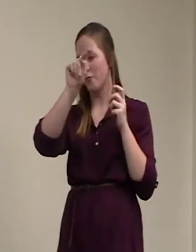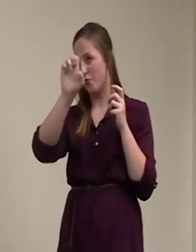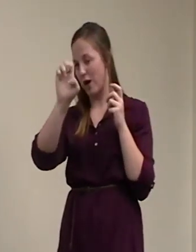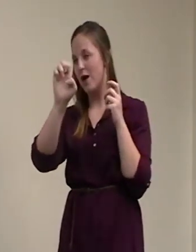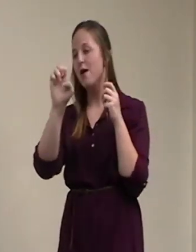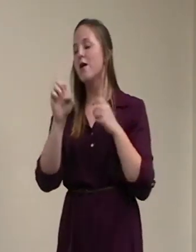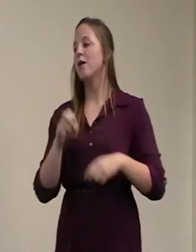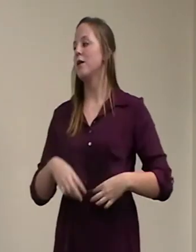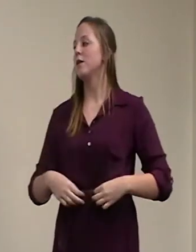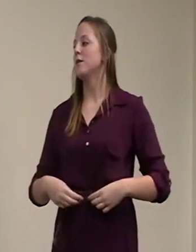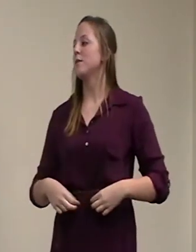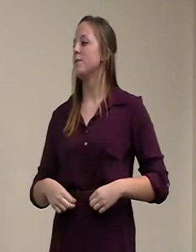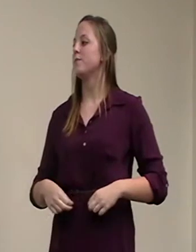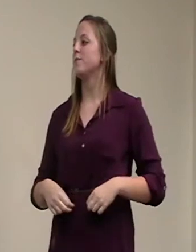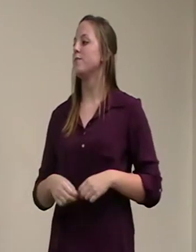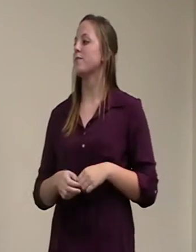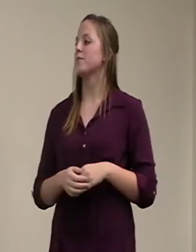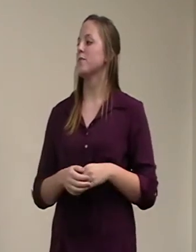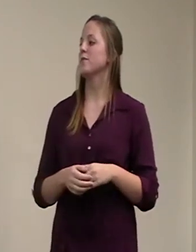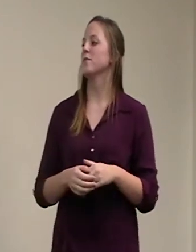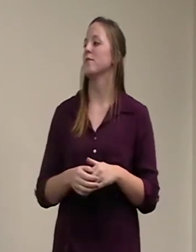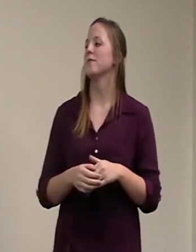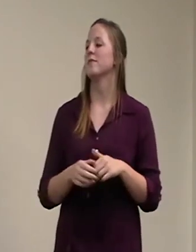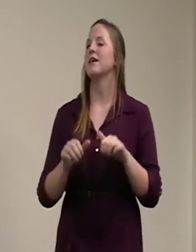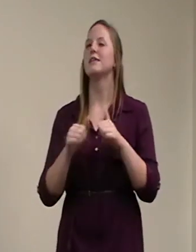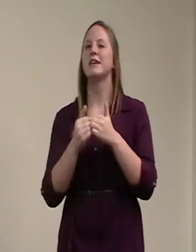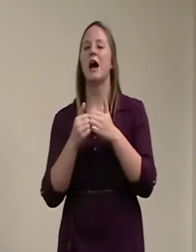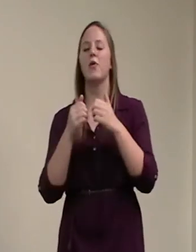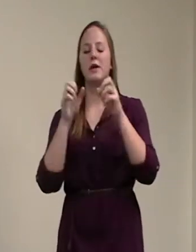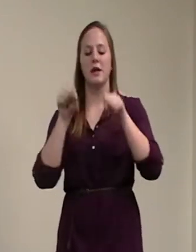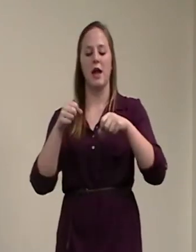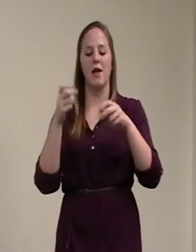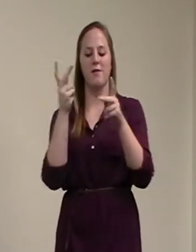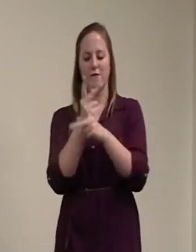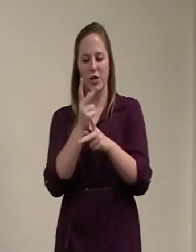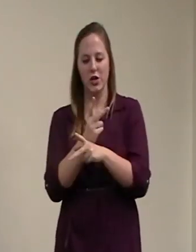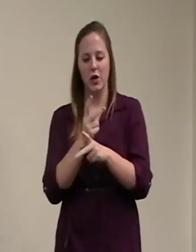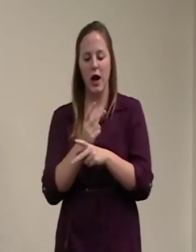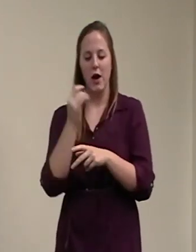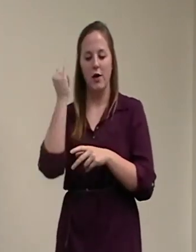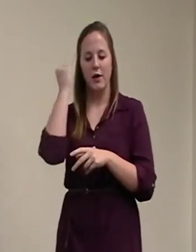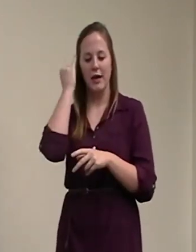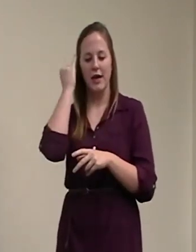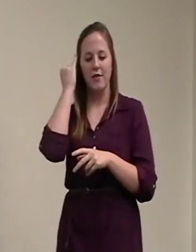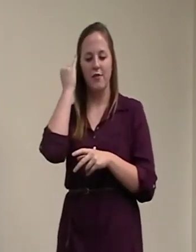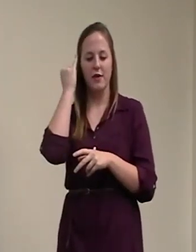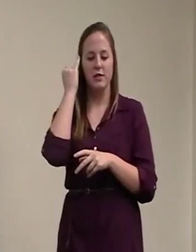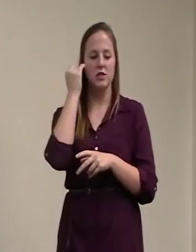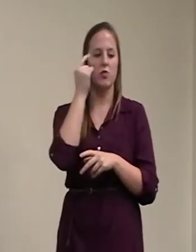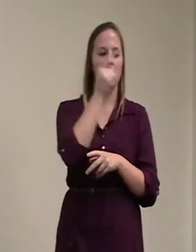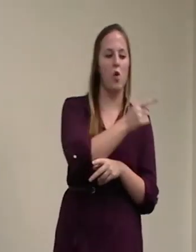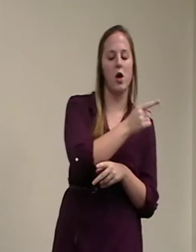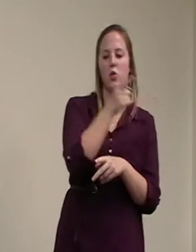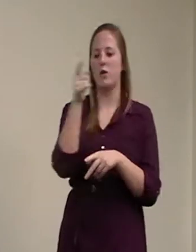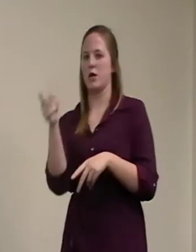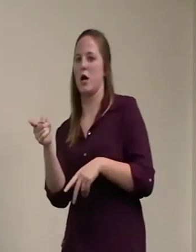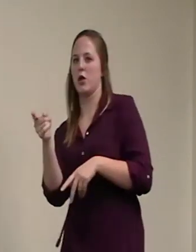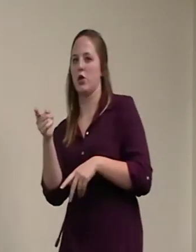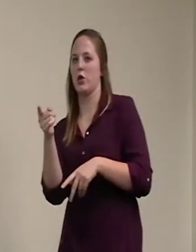a conductive or a sensorineural hearing loss. So we do 2 tests, ear conduction with headphones, and then bone